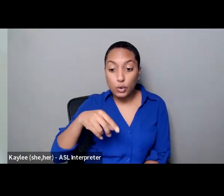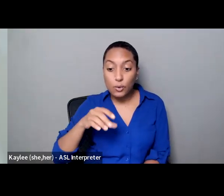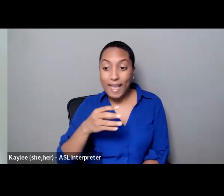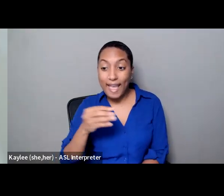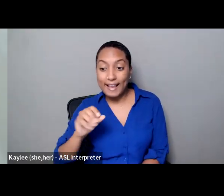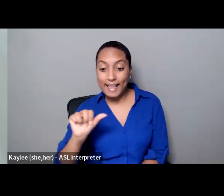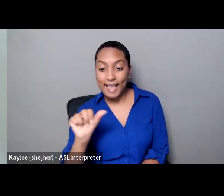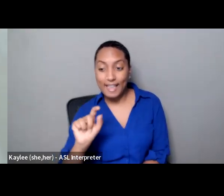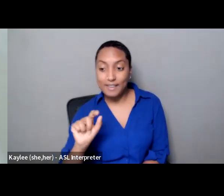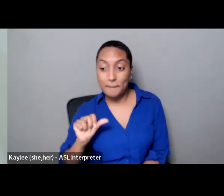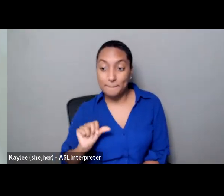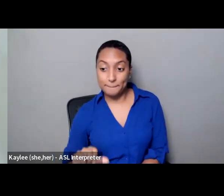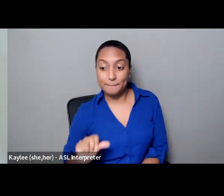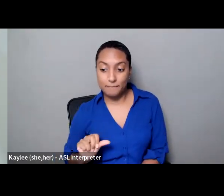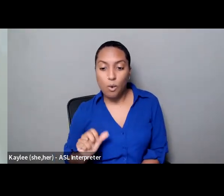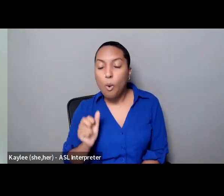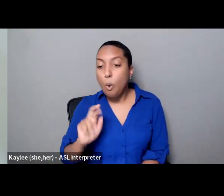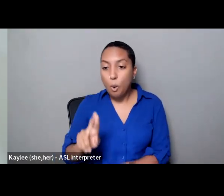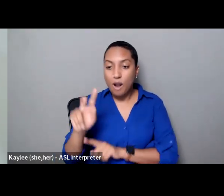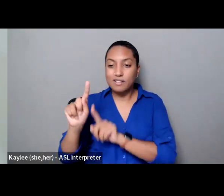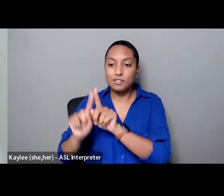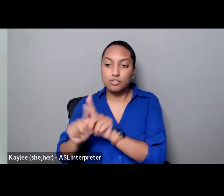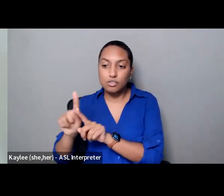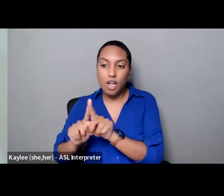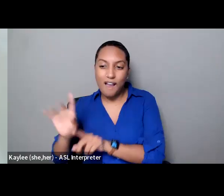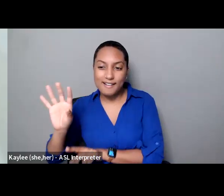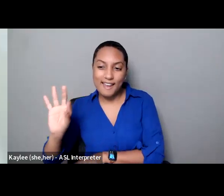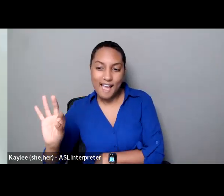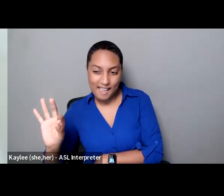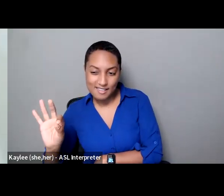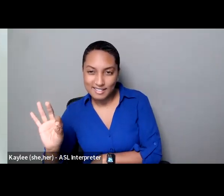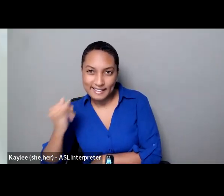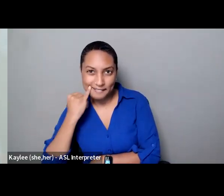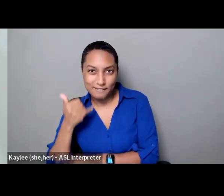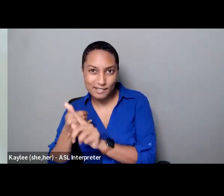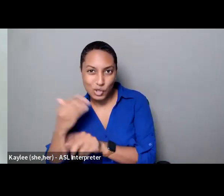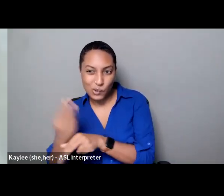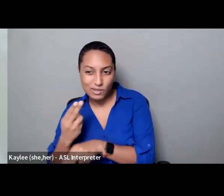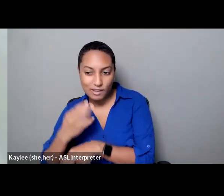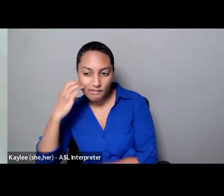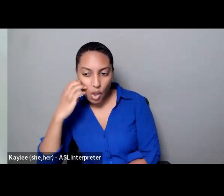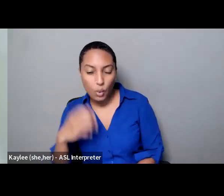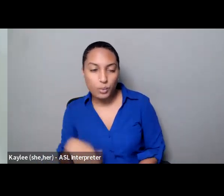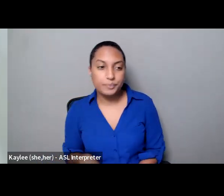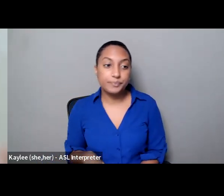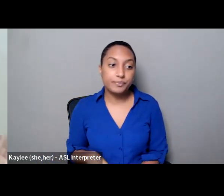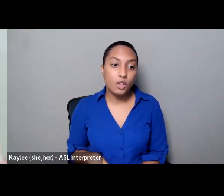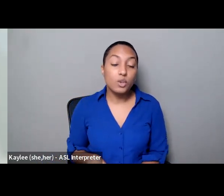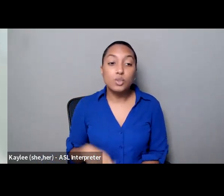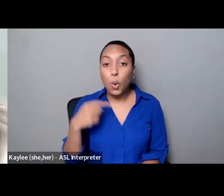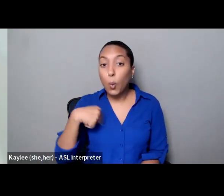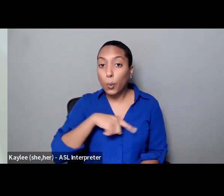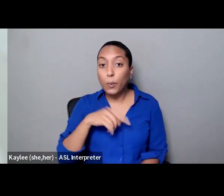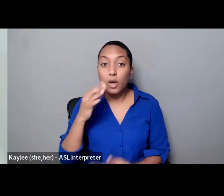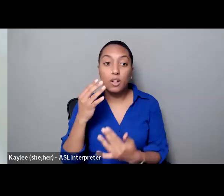into your phone. You can submit questions at any time, and we'll wait until the Q&A break to address them. And we're going